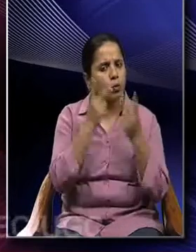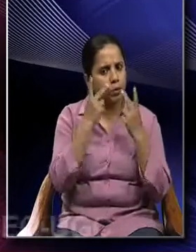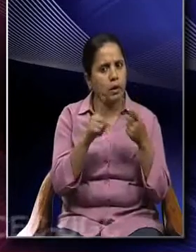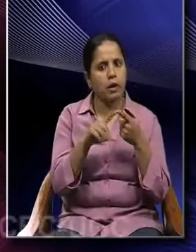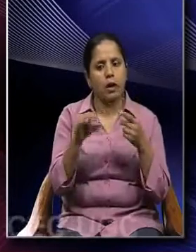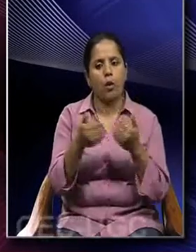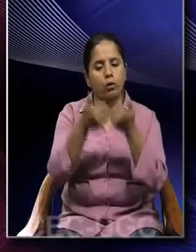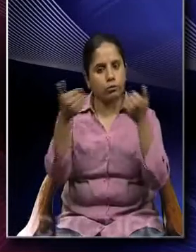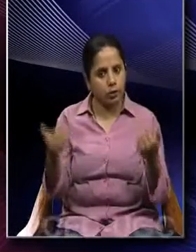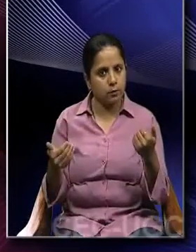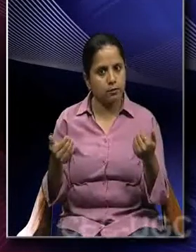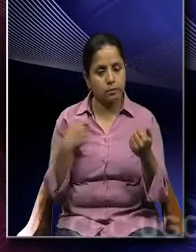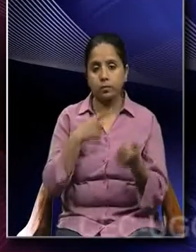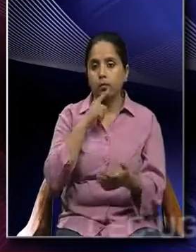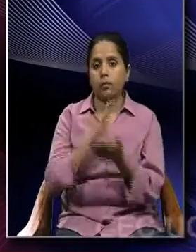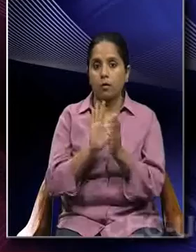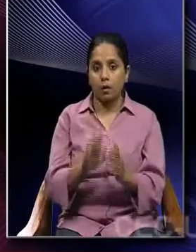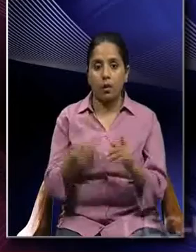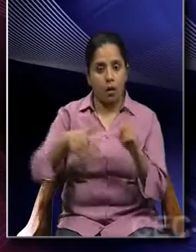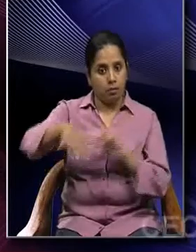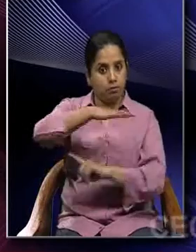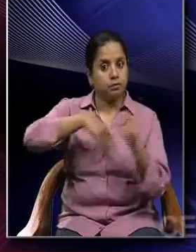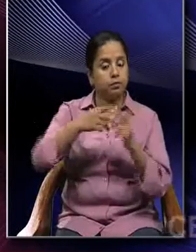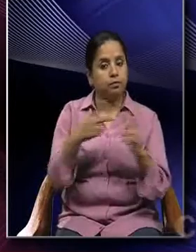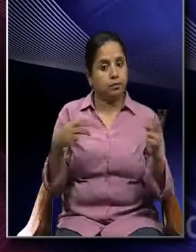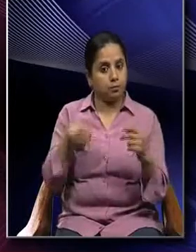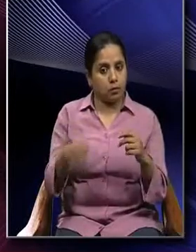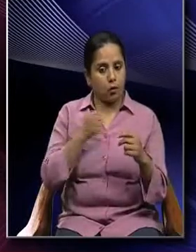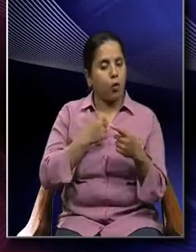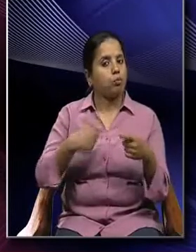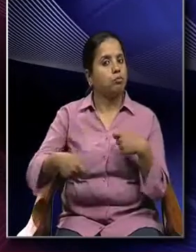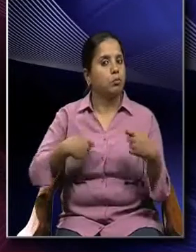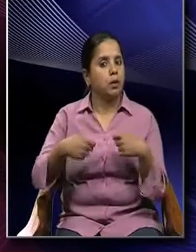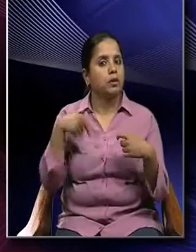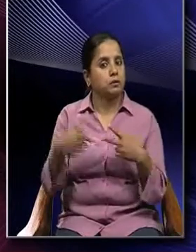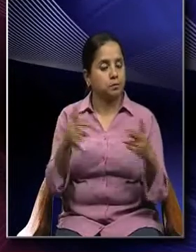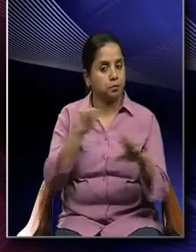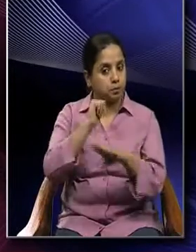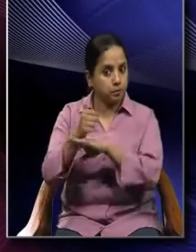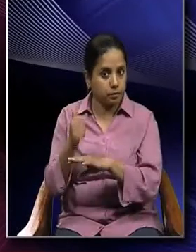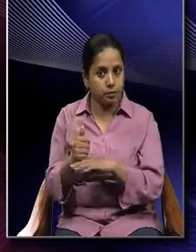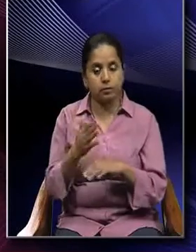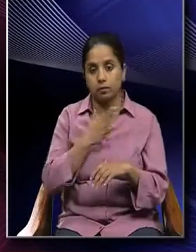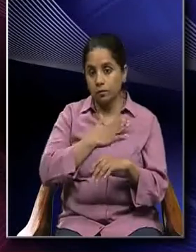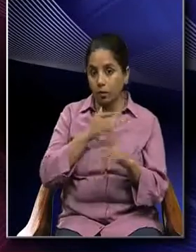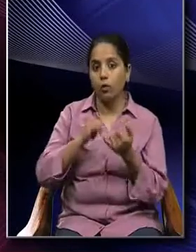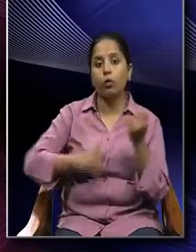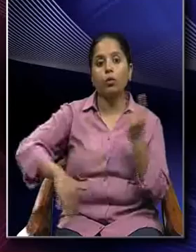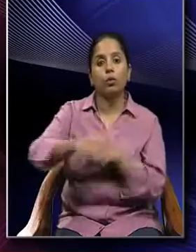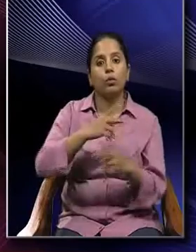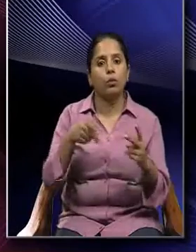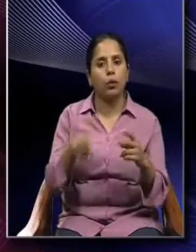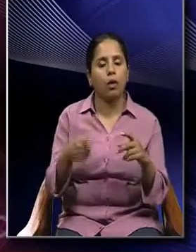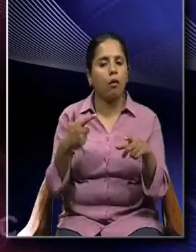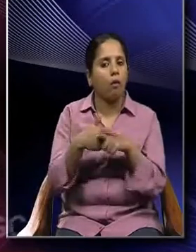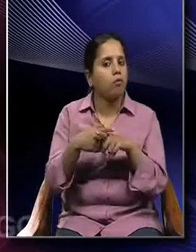ecosphere, we ensure the atmosphere where in our business enterprise or in our society there is no